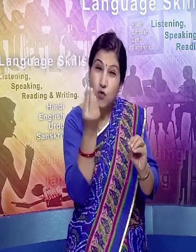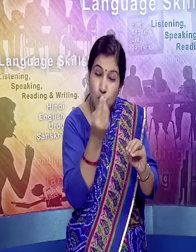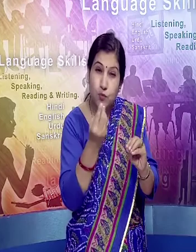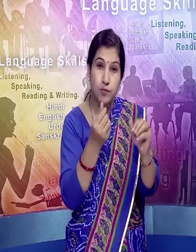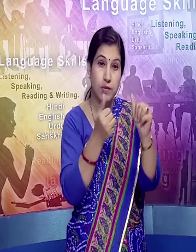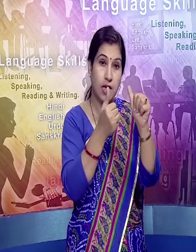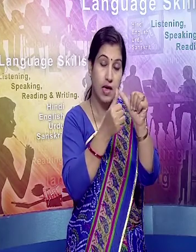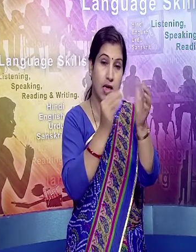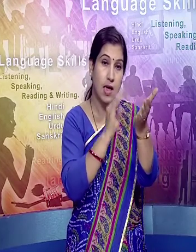acids.